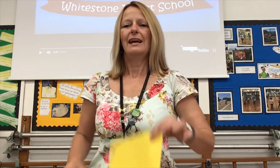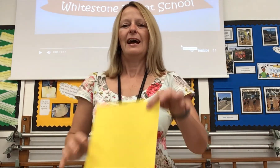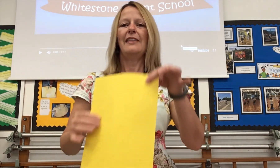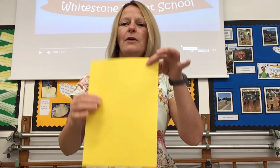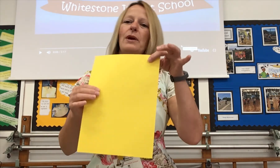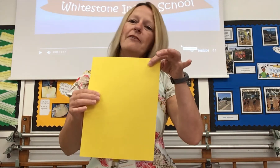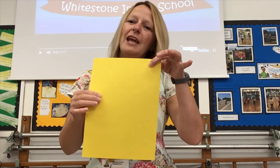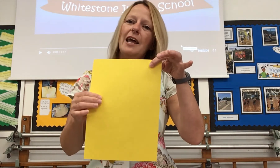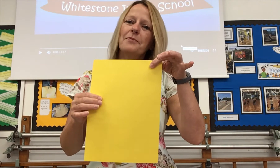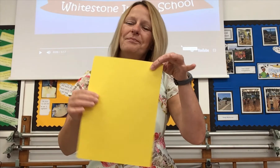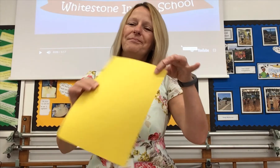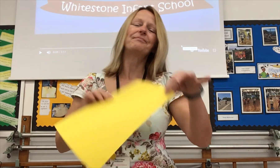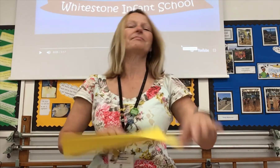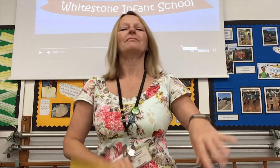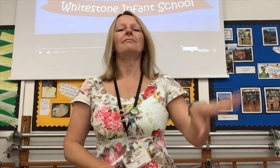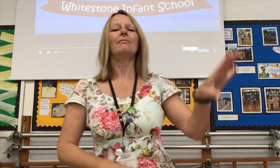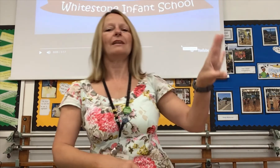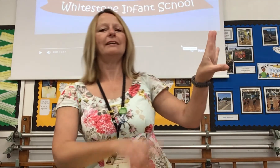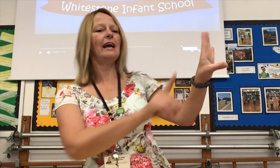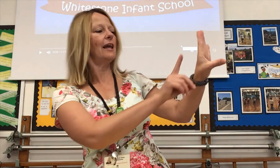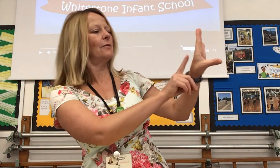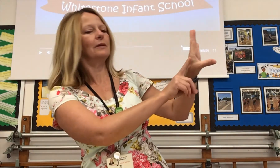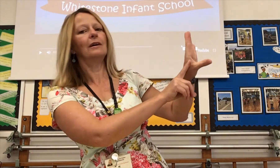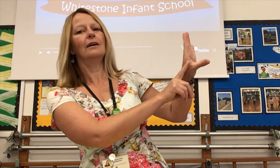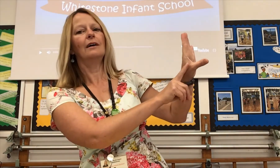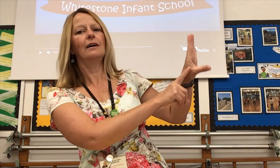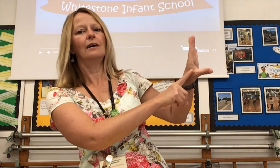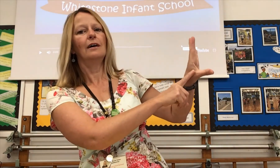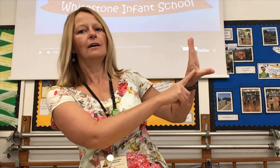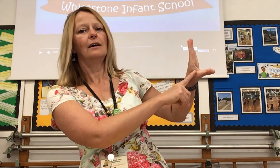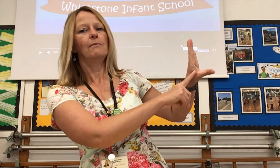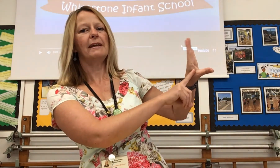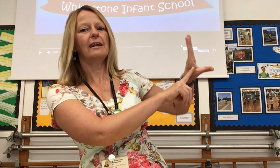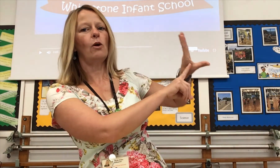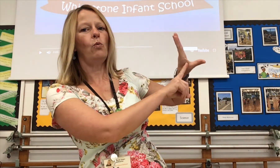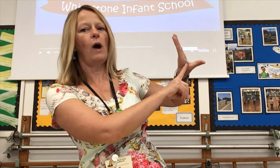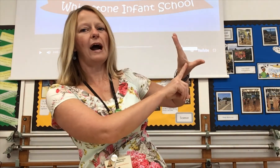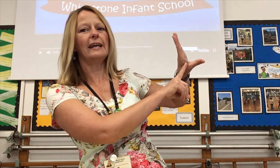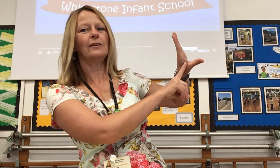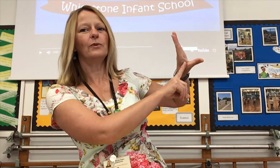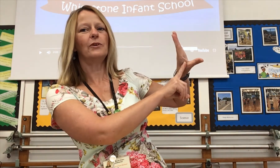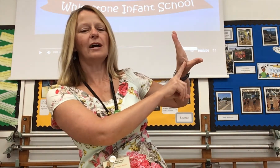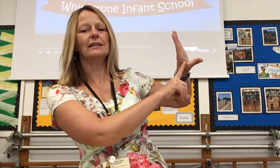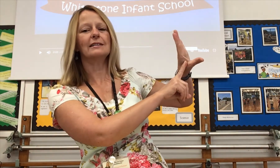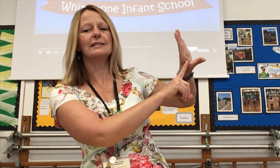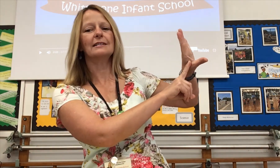And then we have yellow. Yellow. Making a Y with your hands.